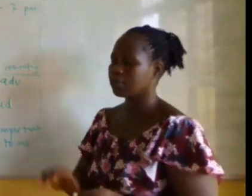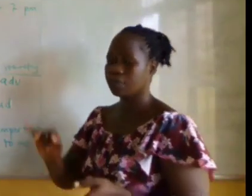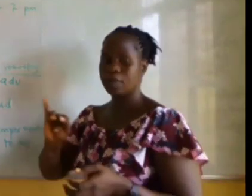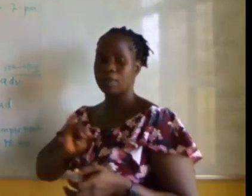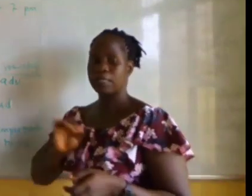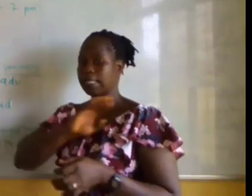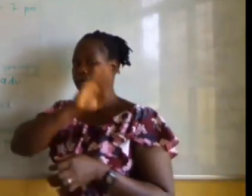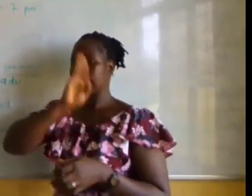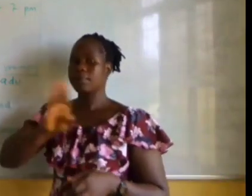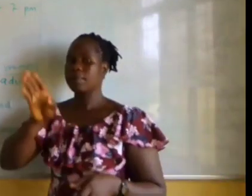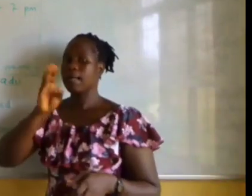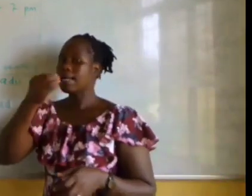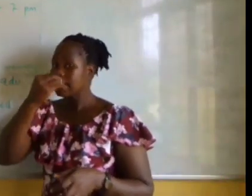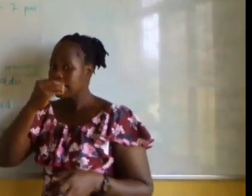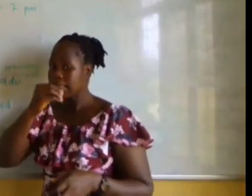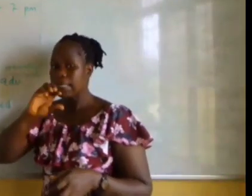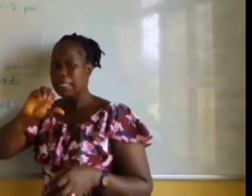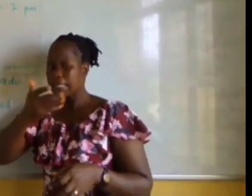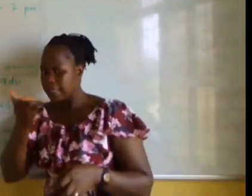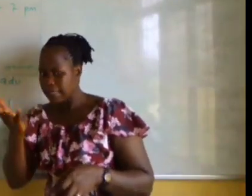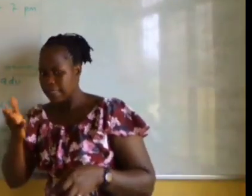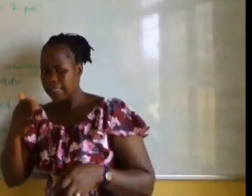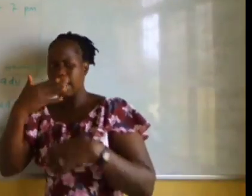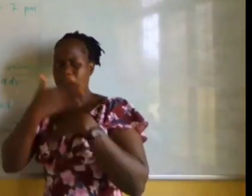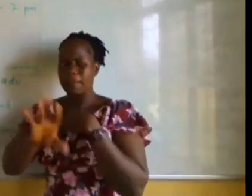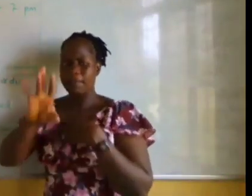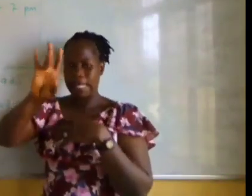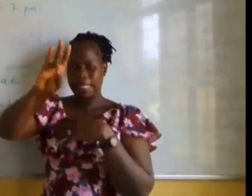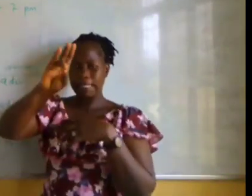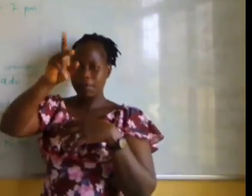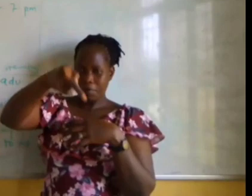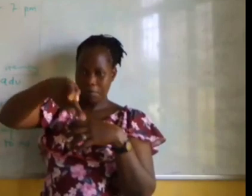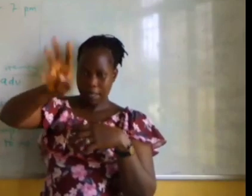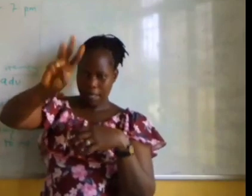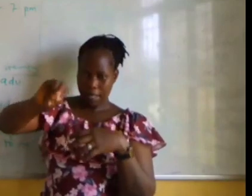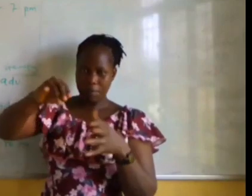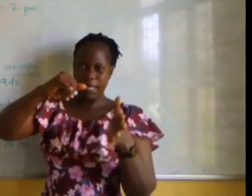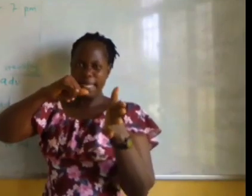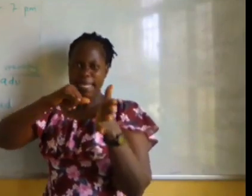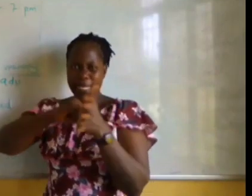I never eat after 7 p.m. This one shows us